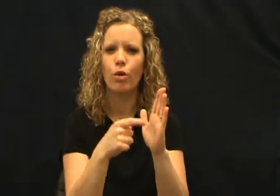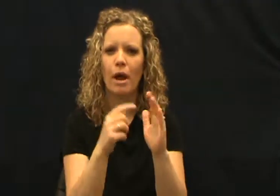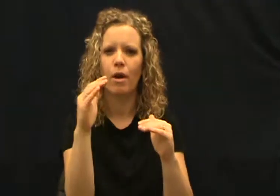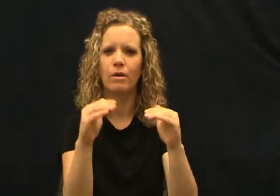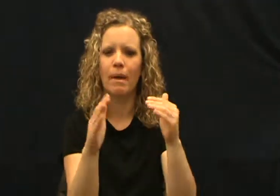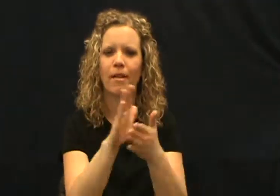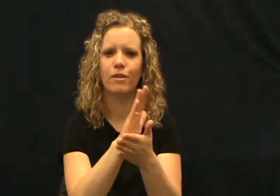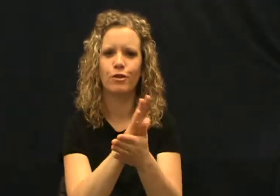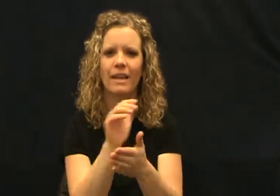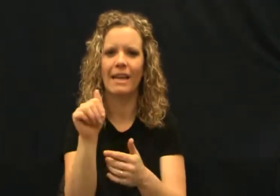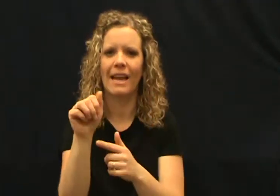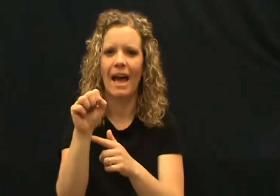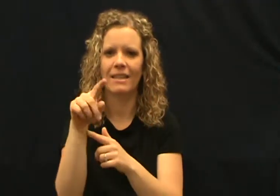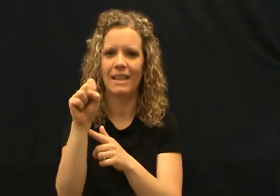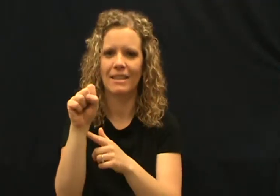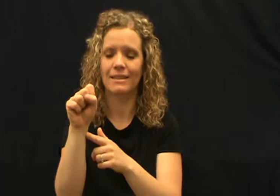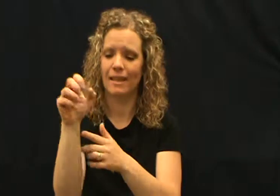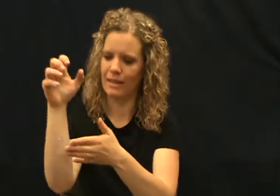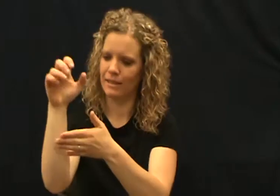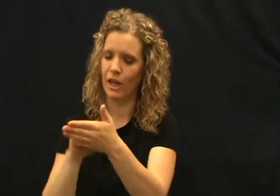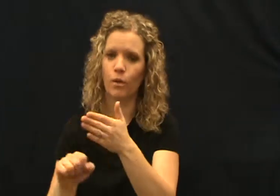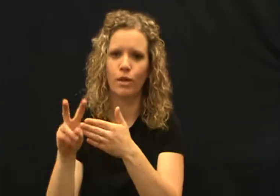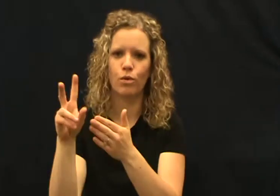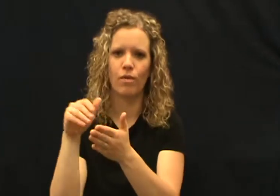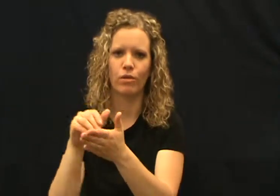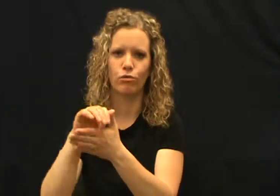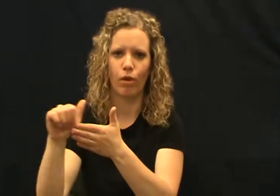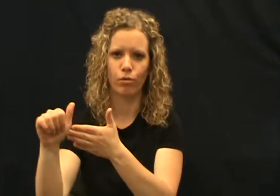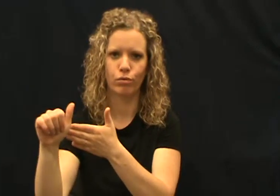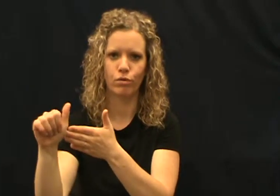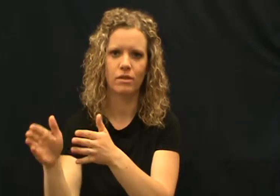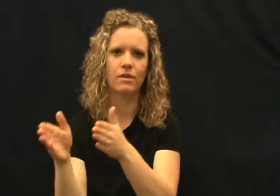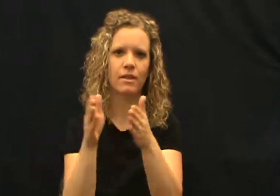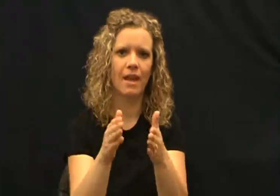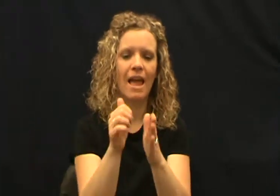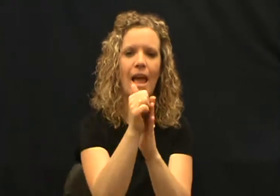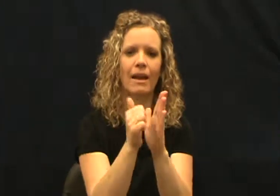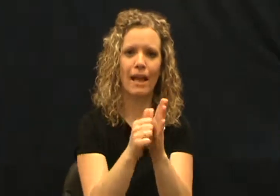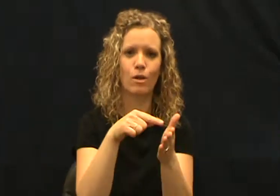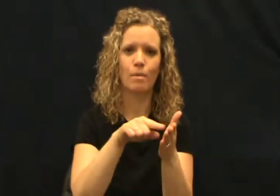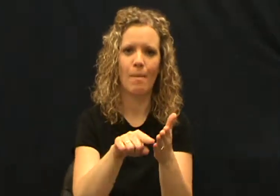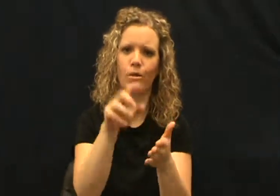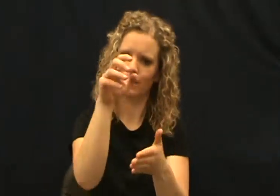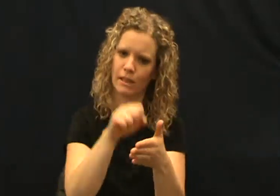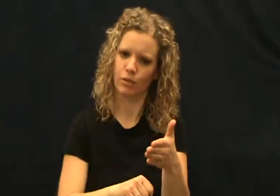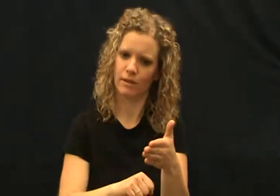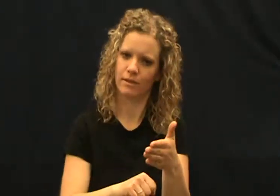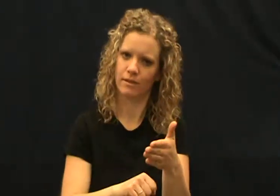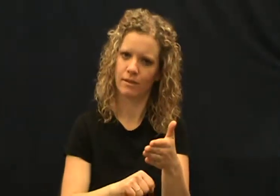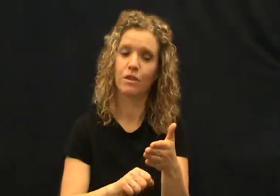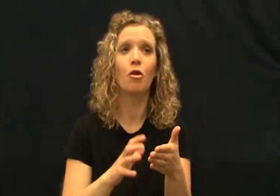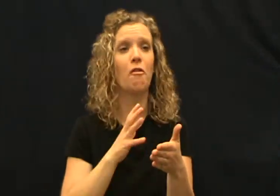by $2,000 and so did accounts payable. So once again, the balance sheet equation remains in balance.